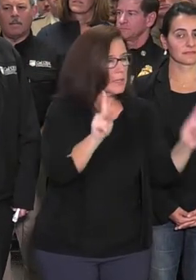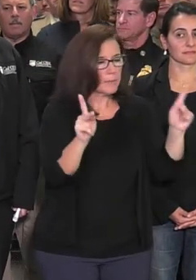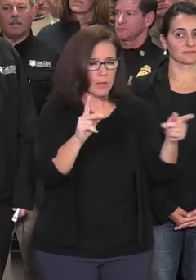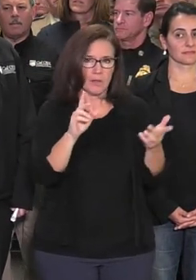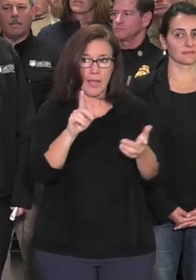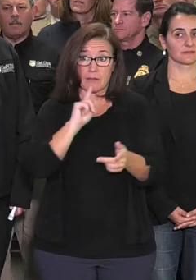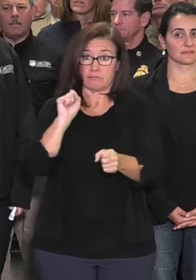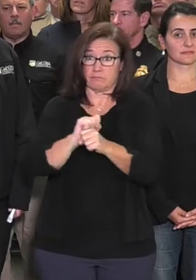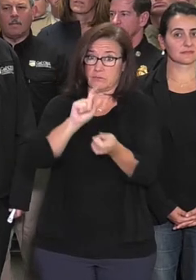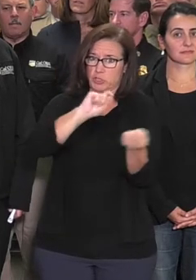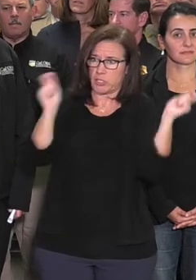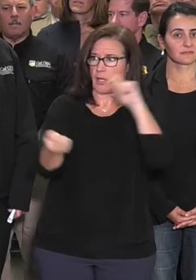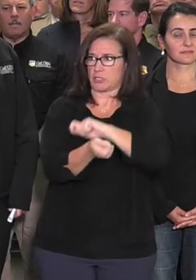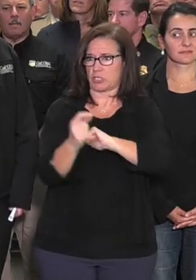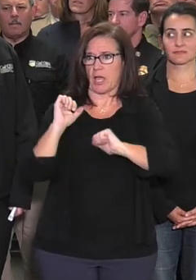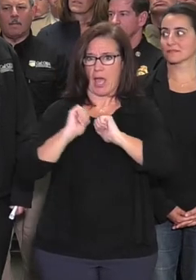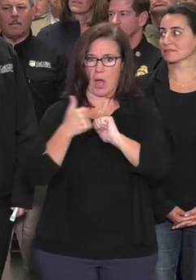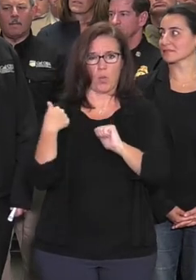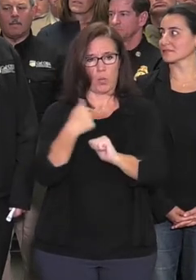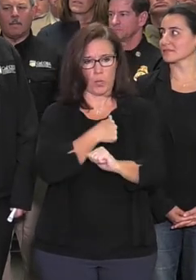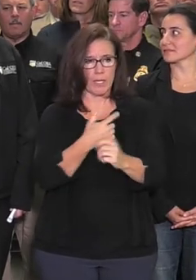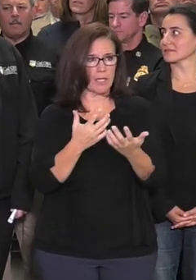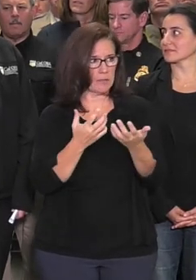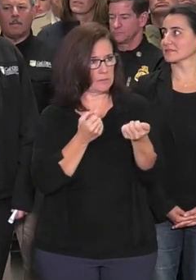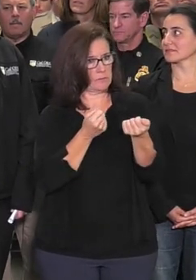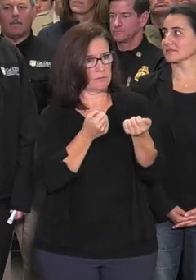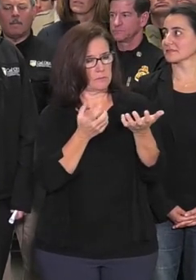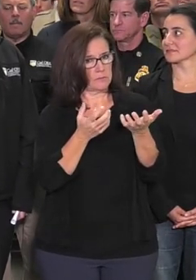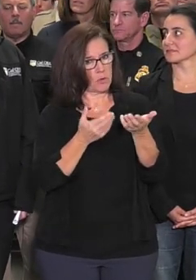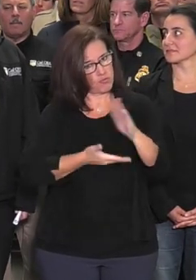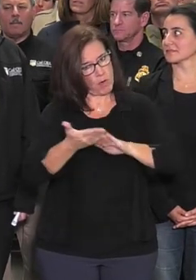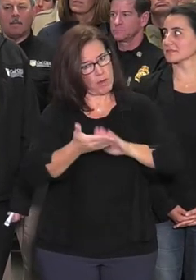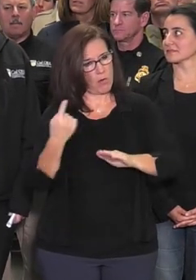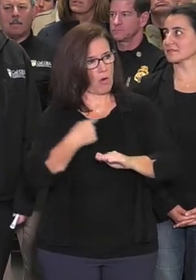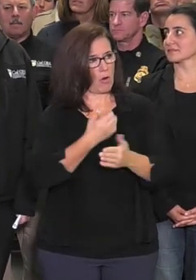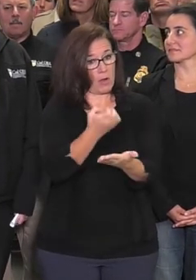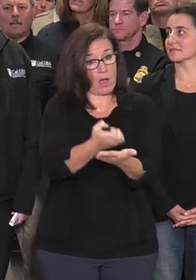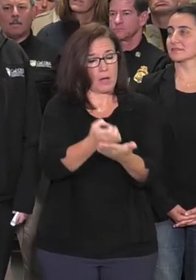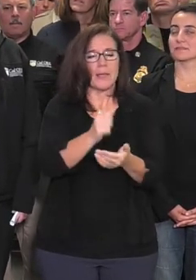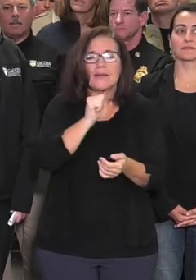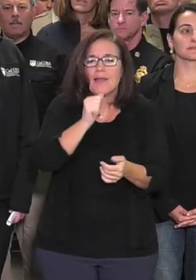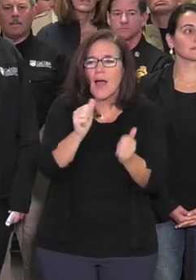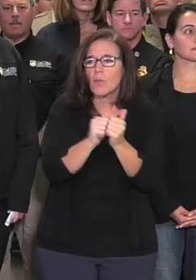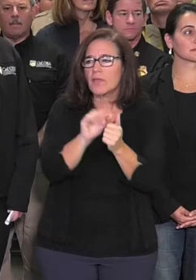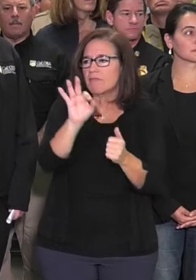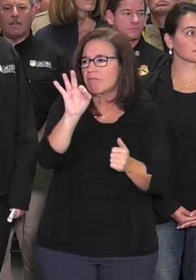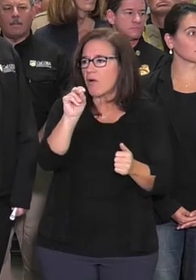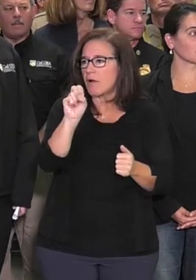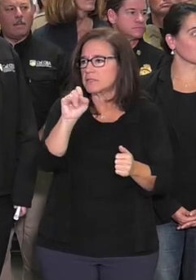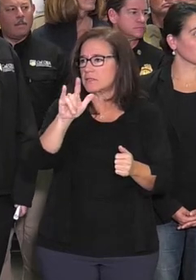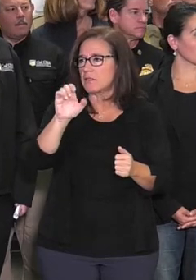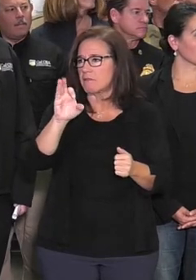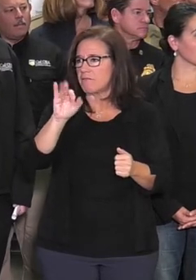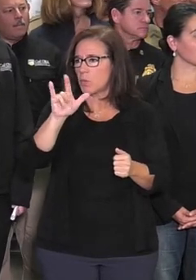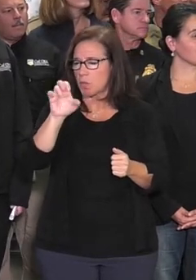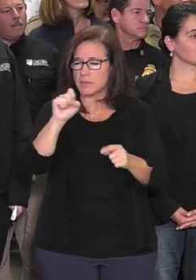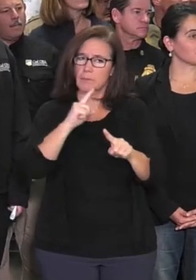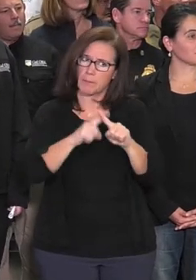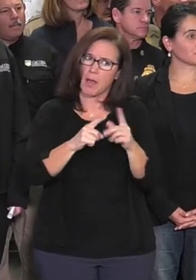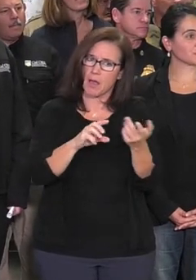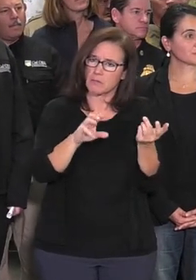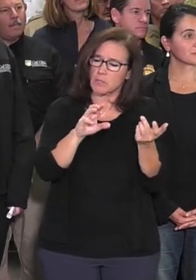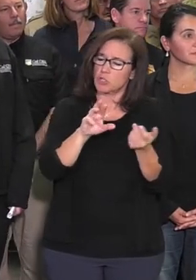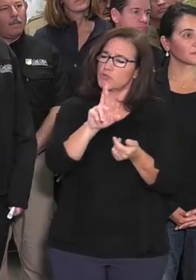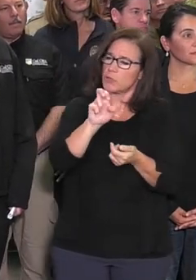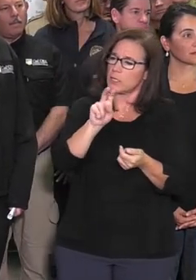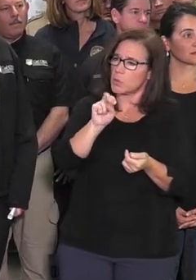we bolster our economy, not with fossil fuel, but with renewable energy. One more question. Yeah. Last question. Governor, are